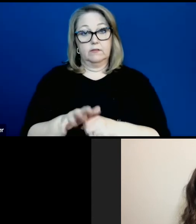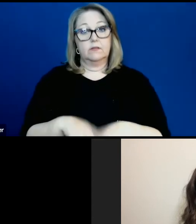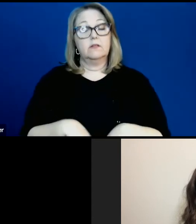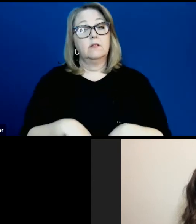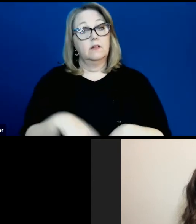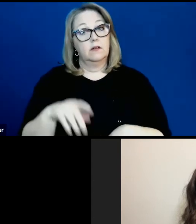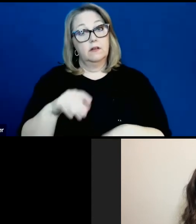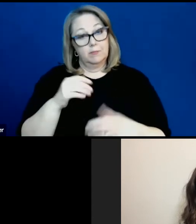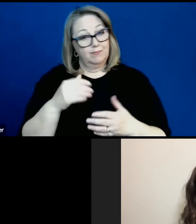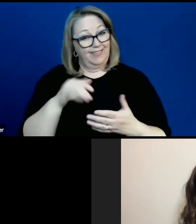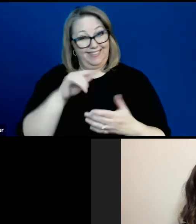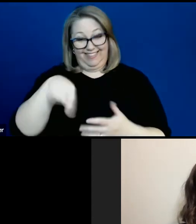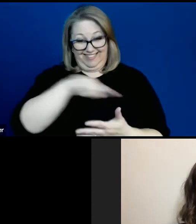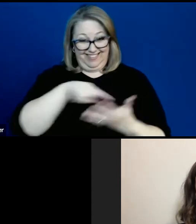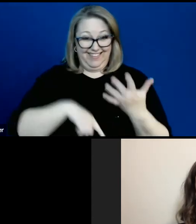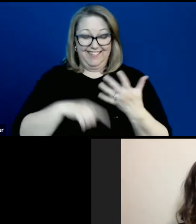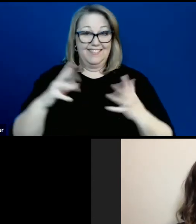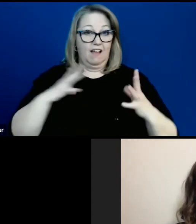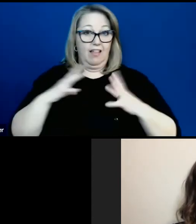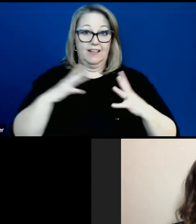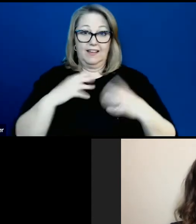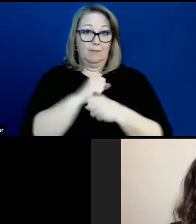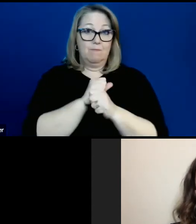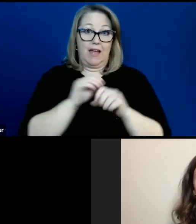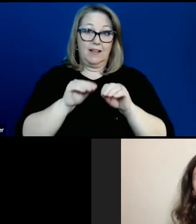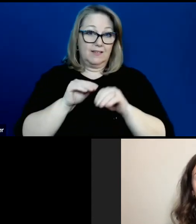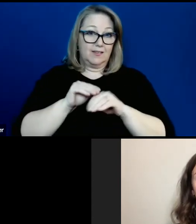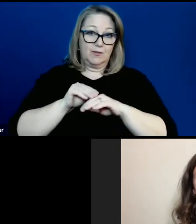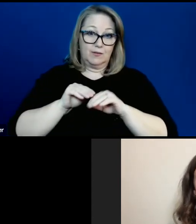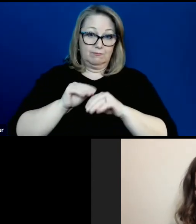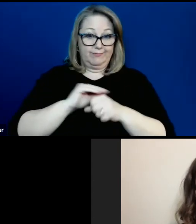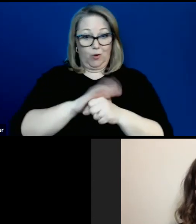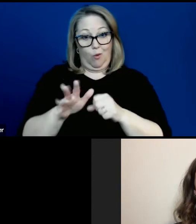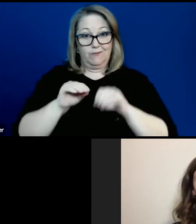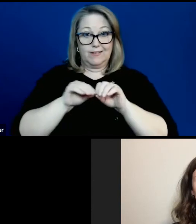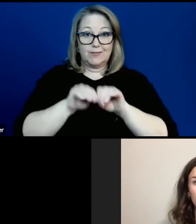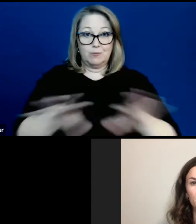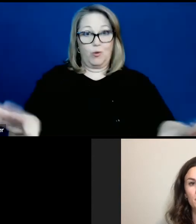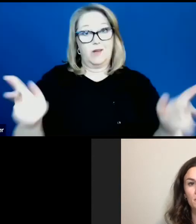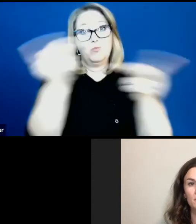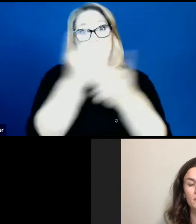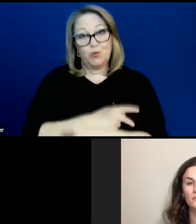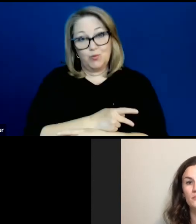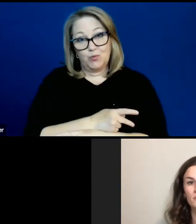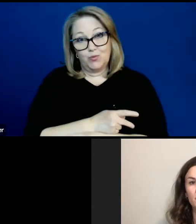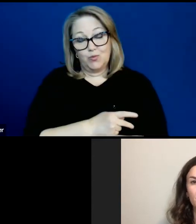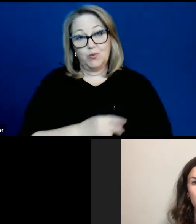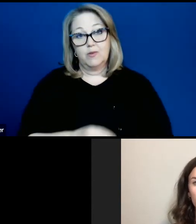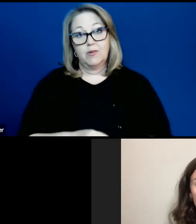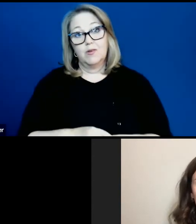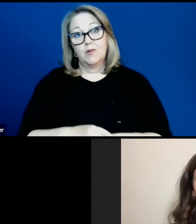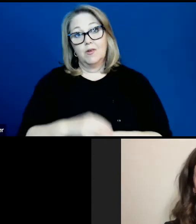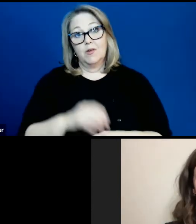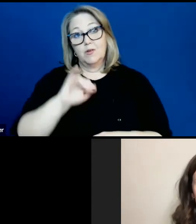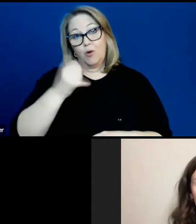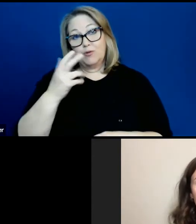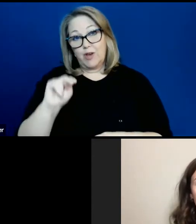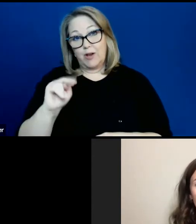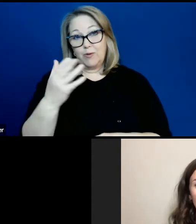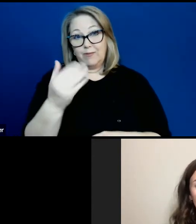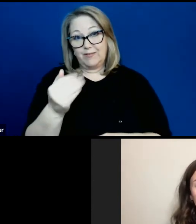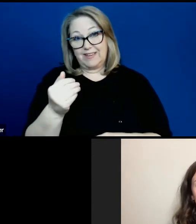condition worse, and they're going to make it more difficult for health care workers. So where we're going to be on January 15th is going to need to be